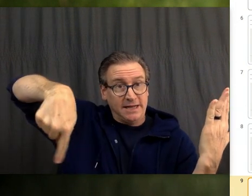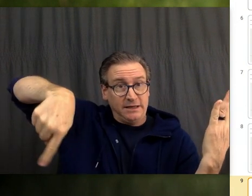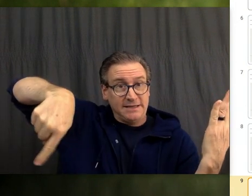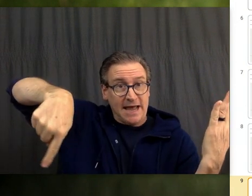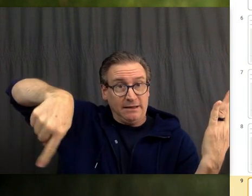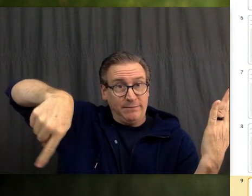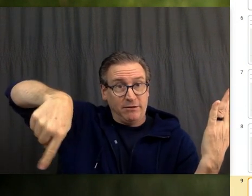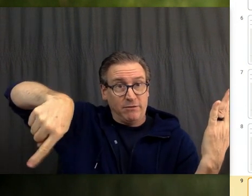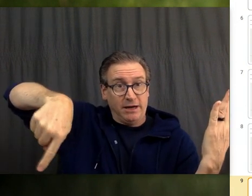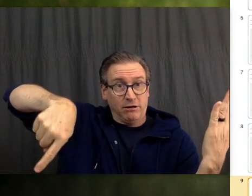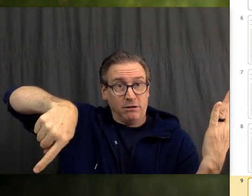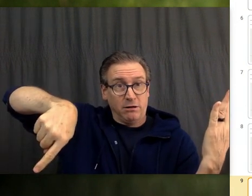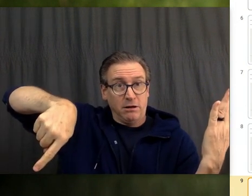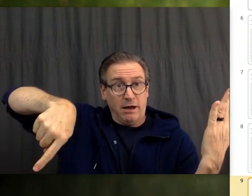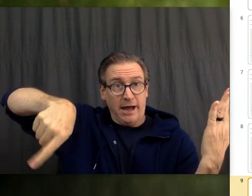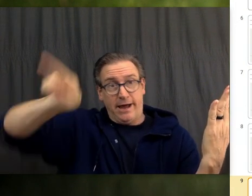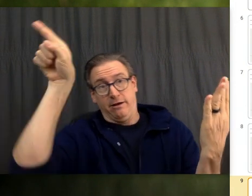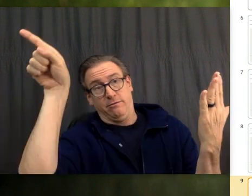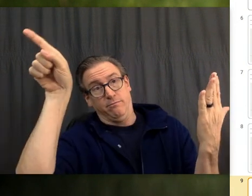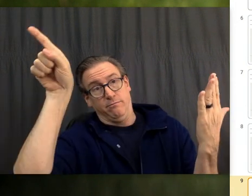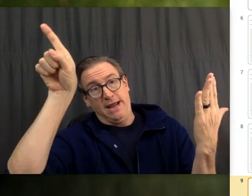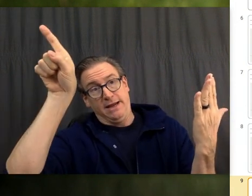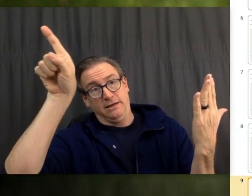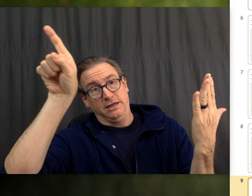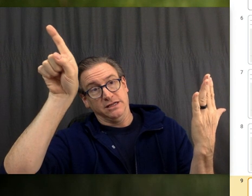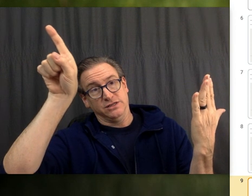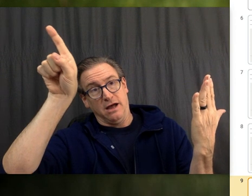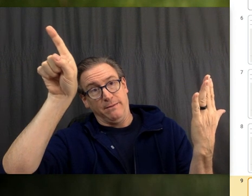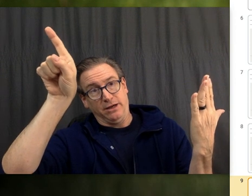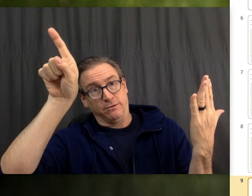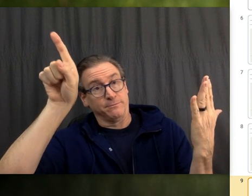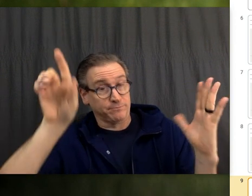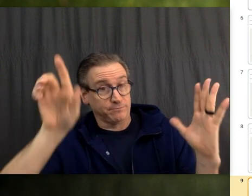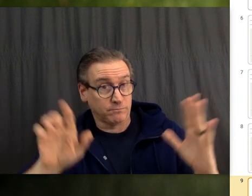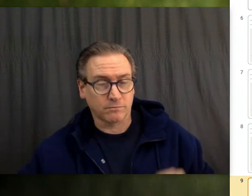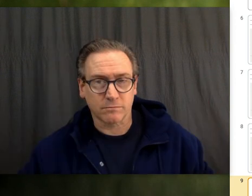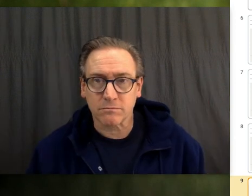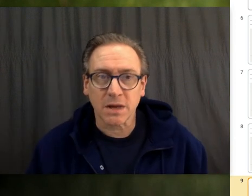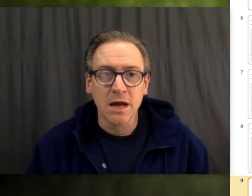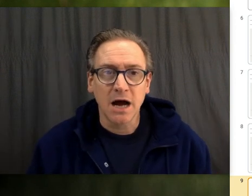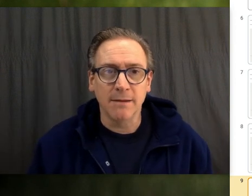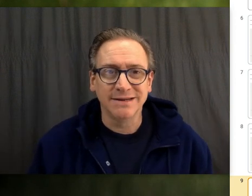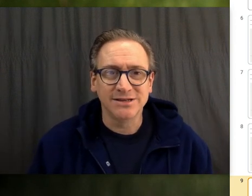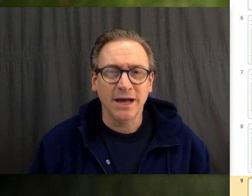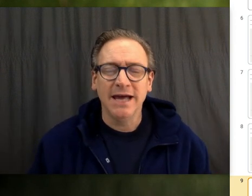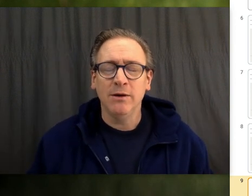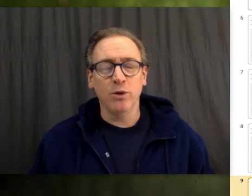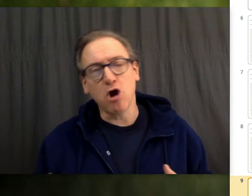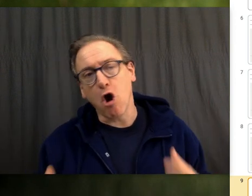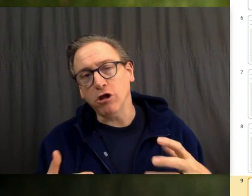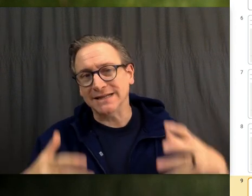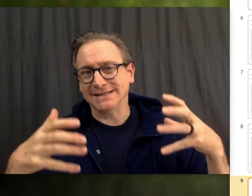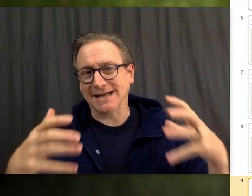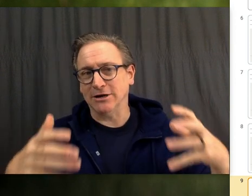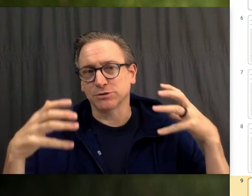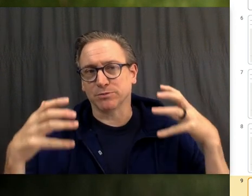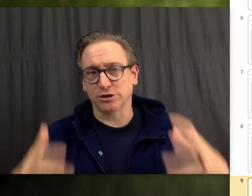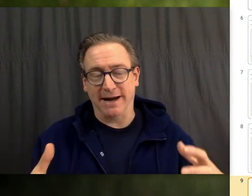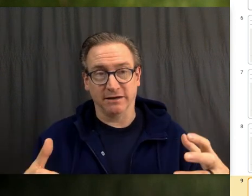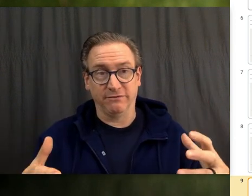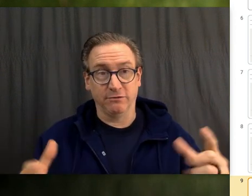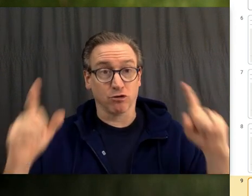Florida's that little dangly bit right here, and Maine is up here. So we call it